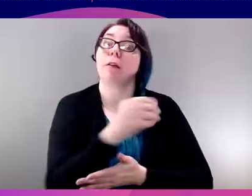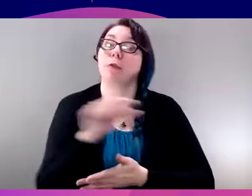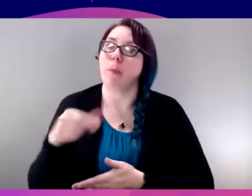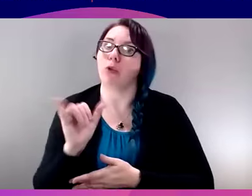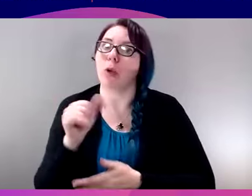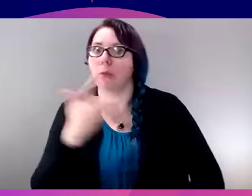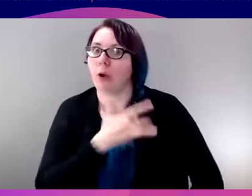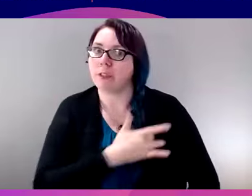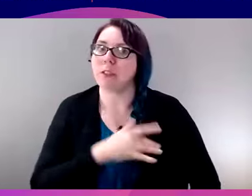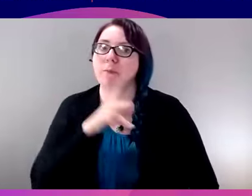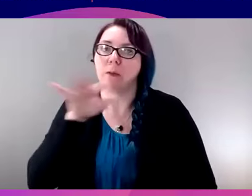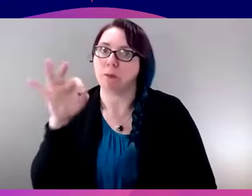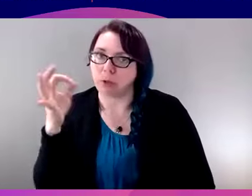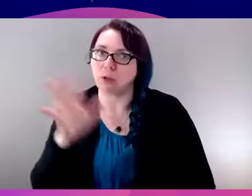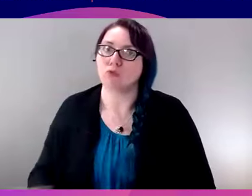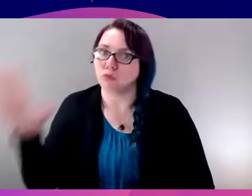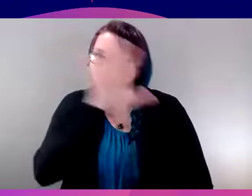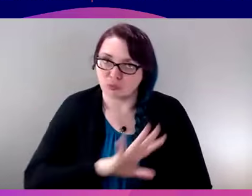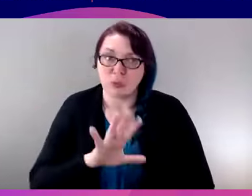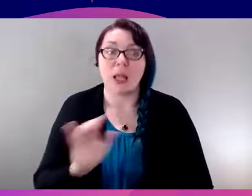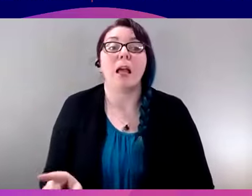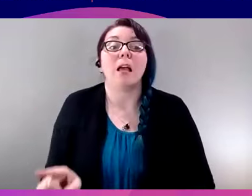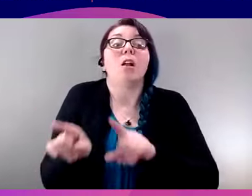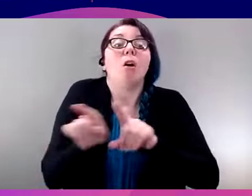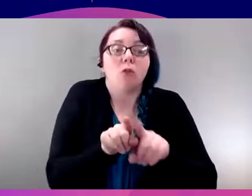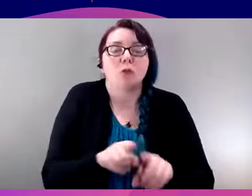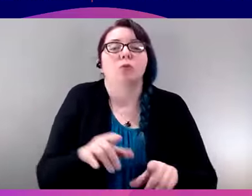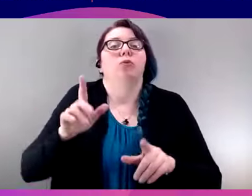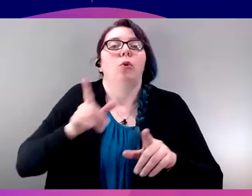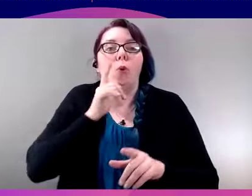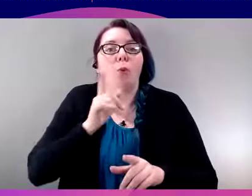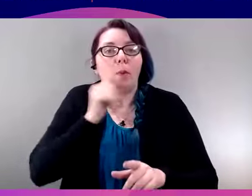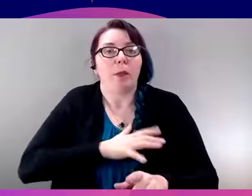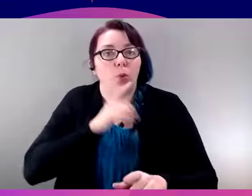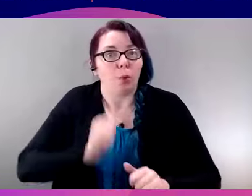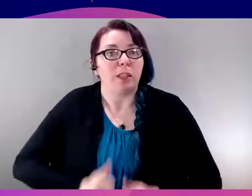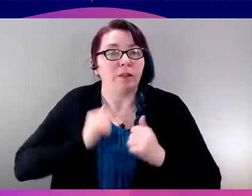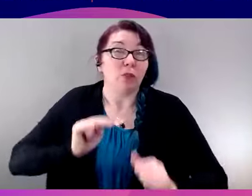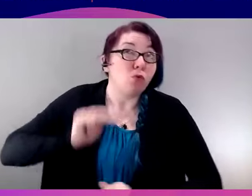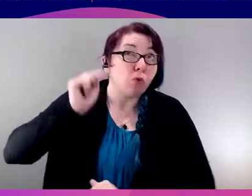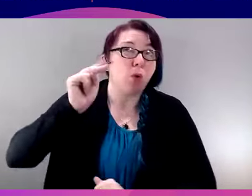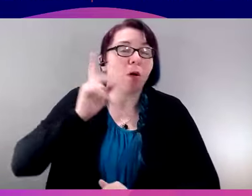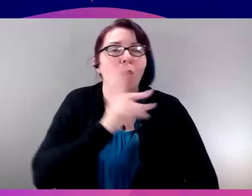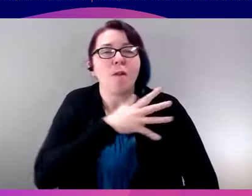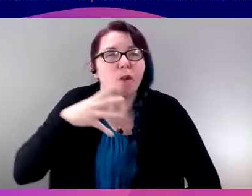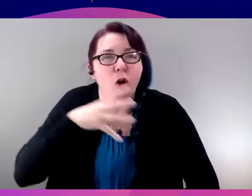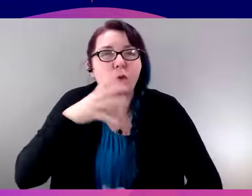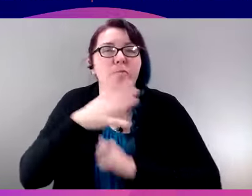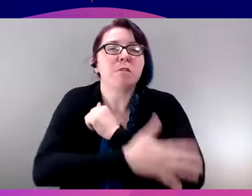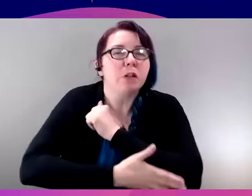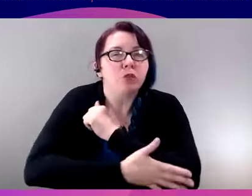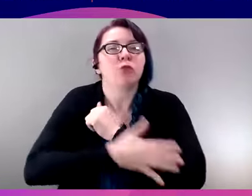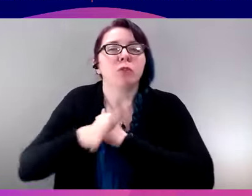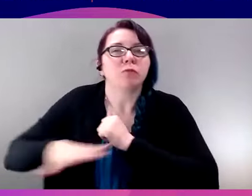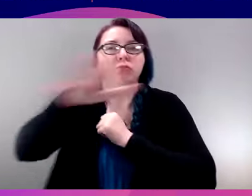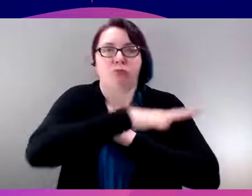living in rural, remote, northern, or farming communities. The third objective is to provide